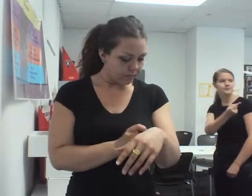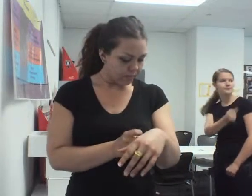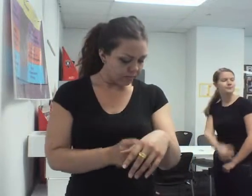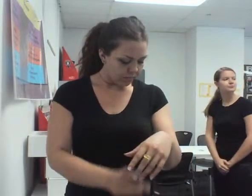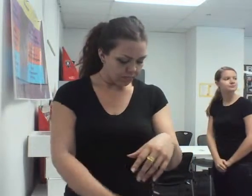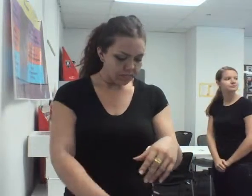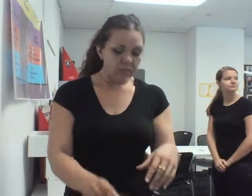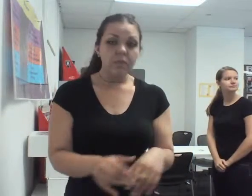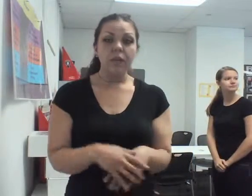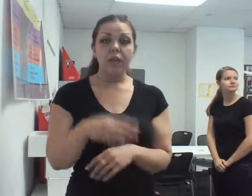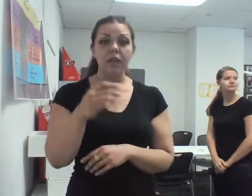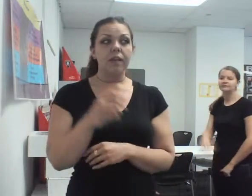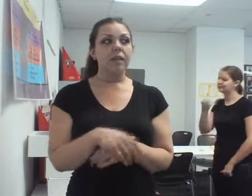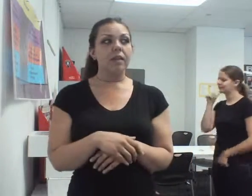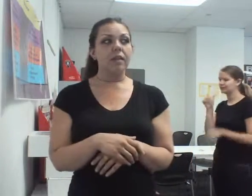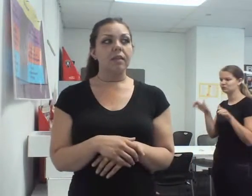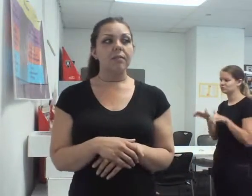They don't do that. They're going to do.